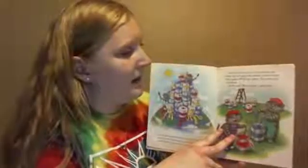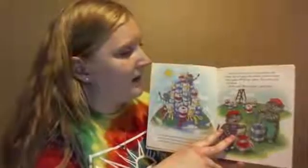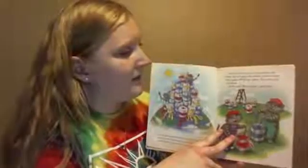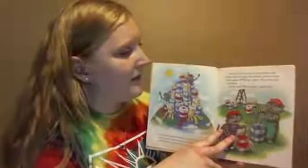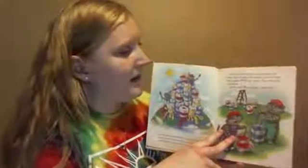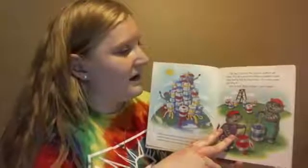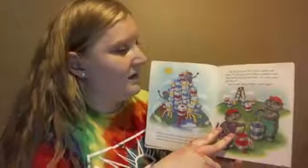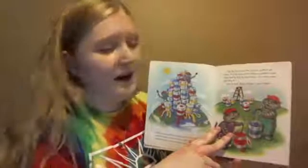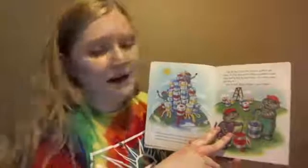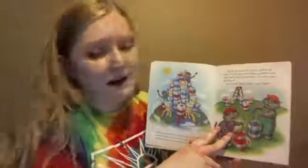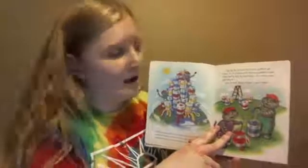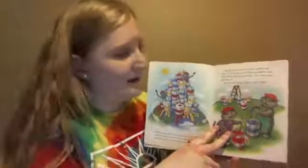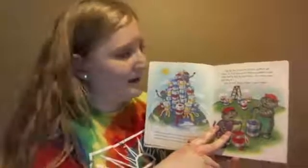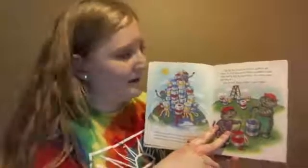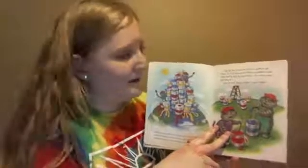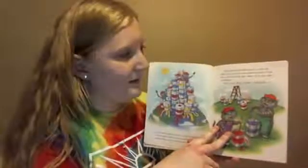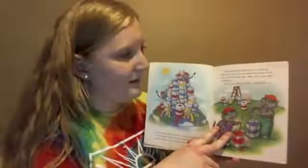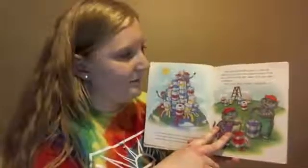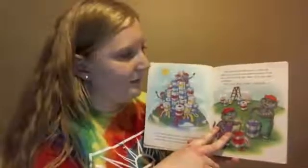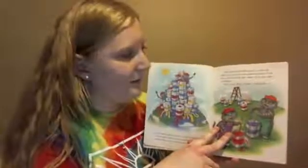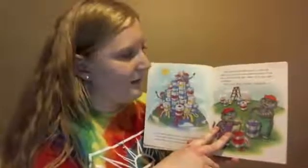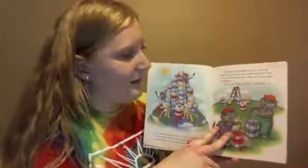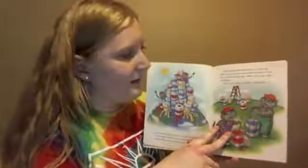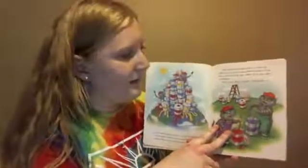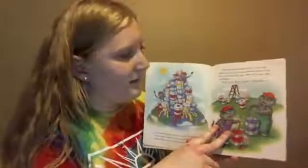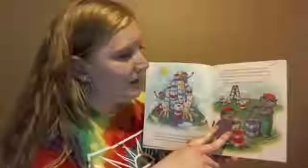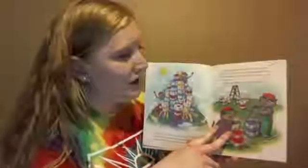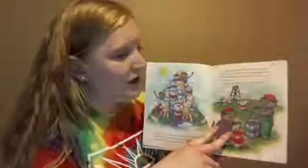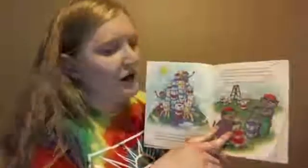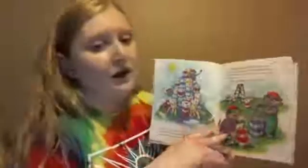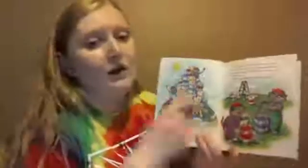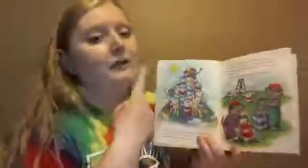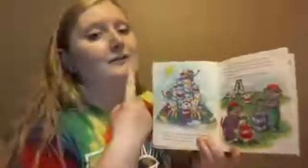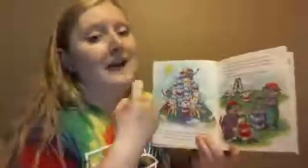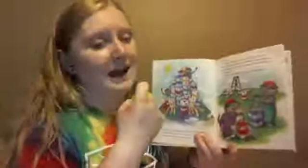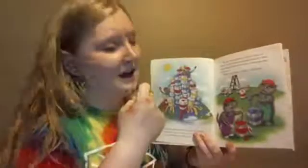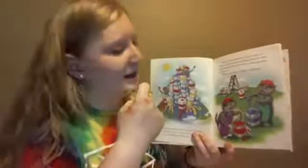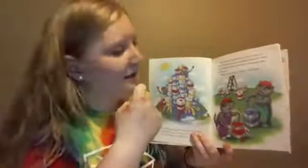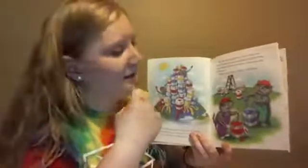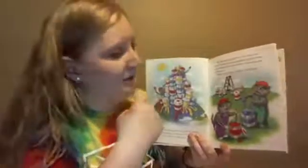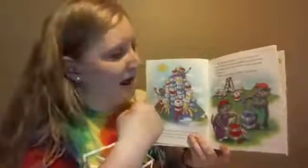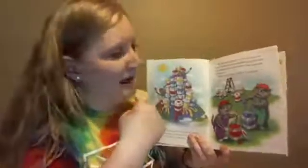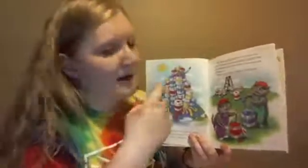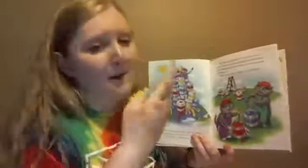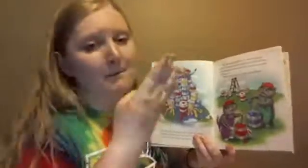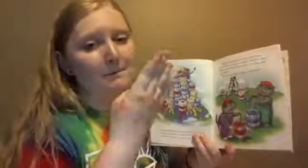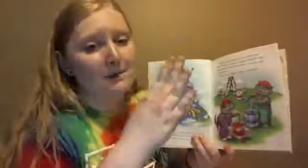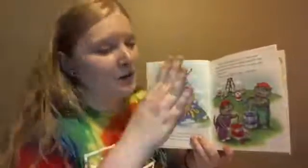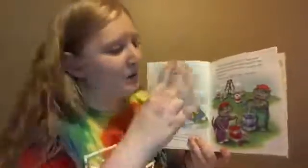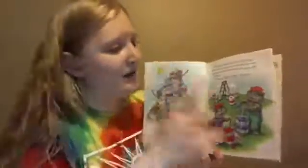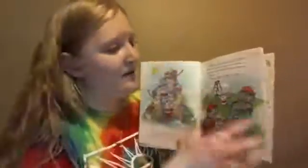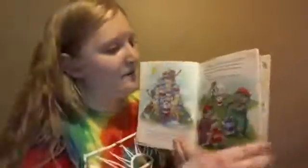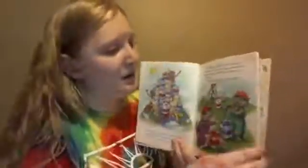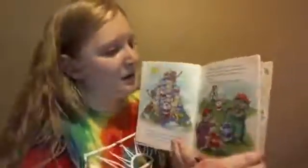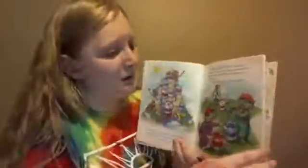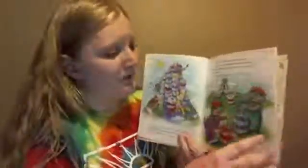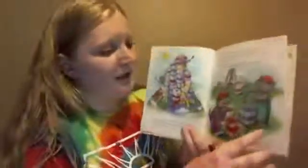colors. It's very easy. So I brush. Red is red, blue is blue, said